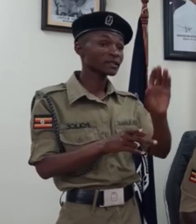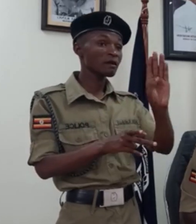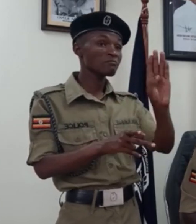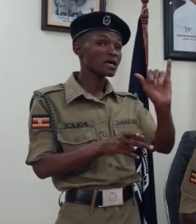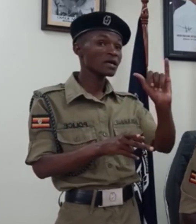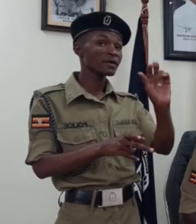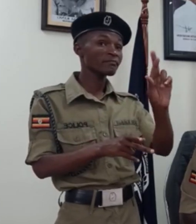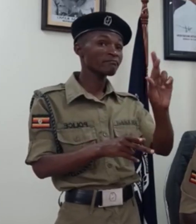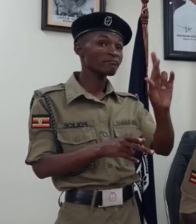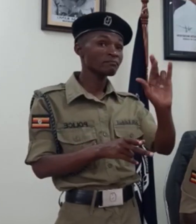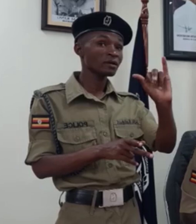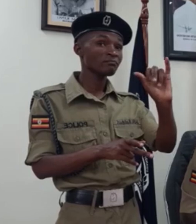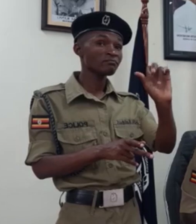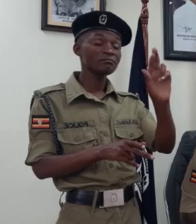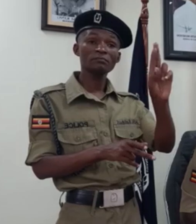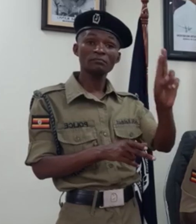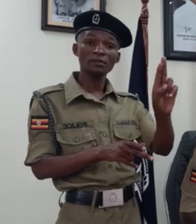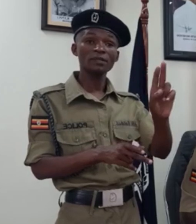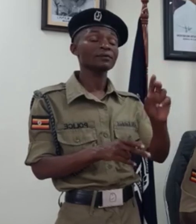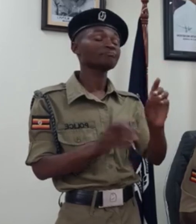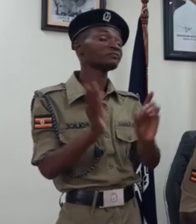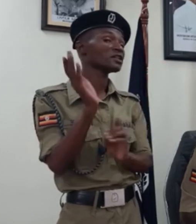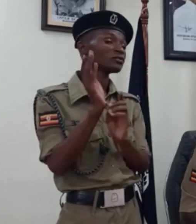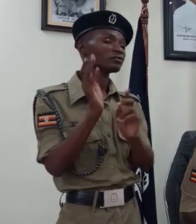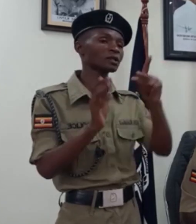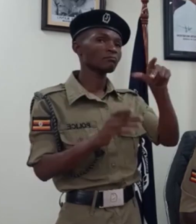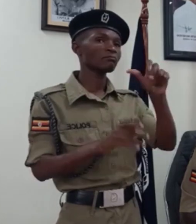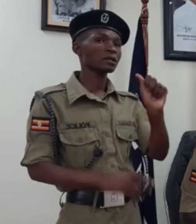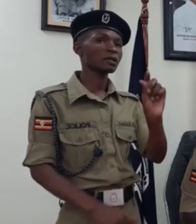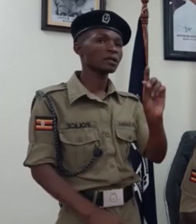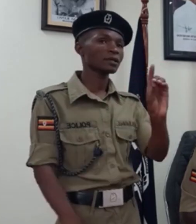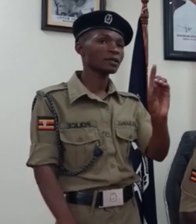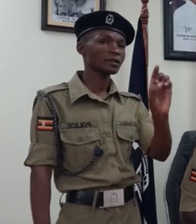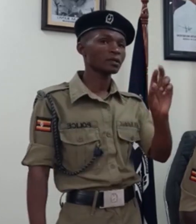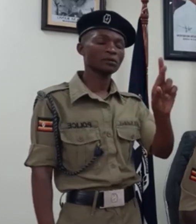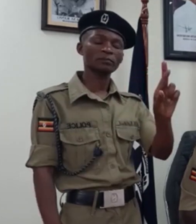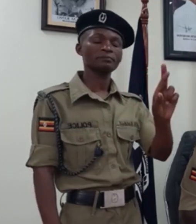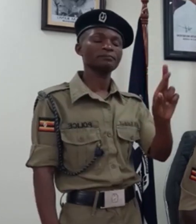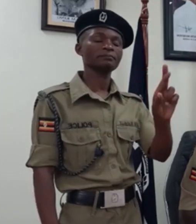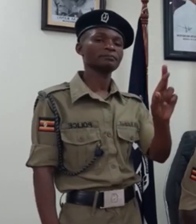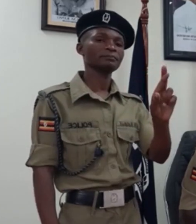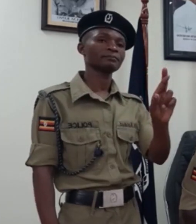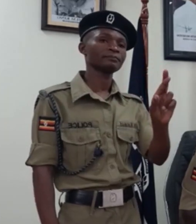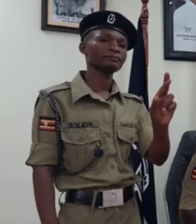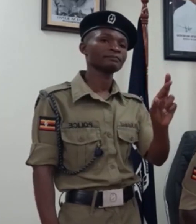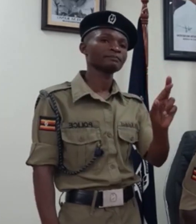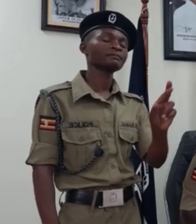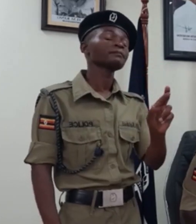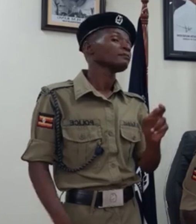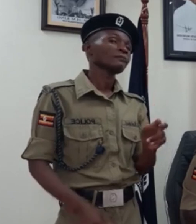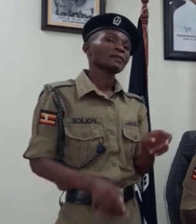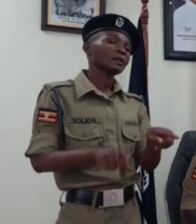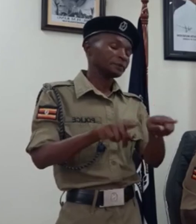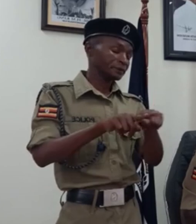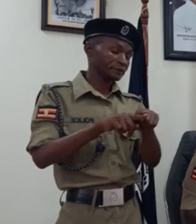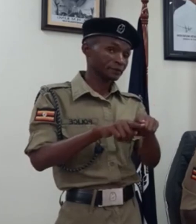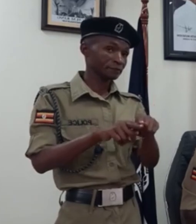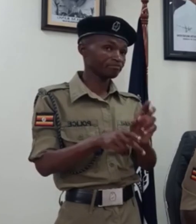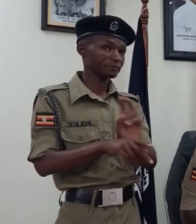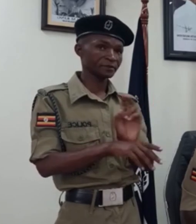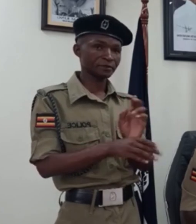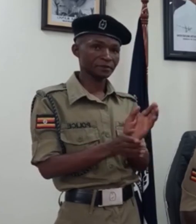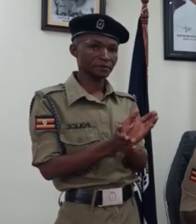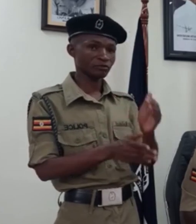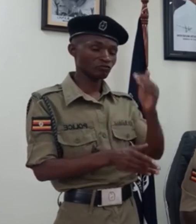okuziika kugende mu maaso ku bijja byewaabwe ku kyalo ky'e Baibir mu parish y'e